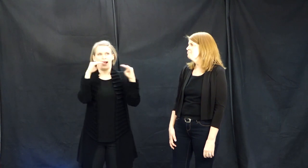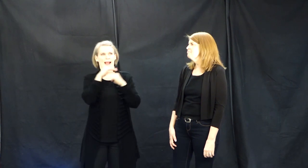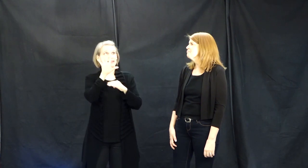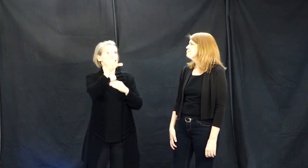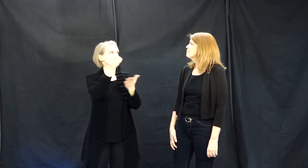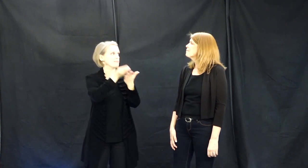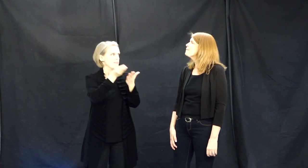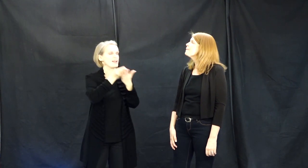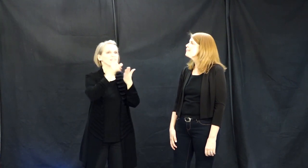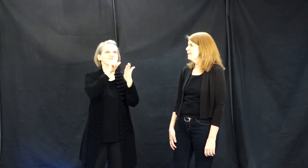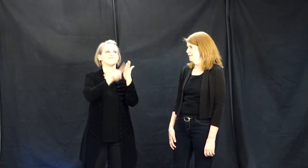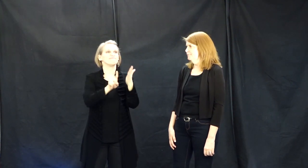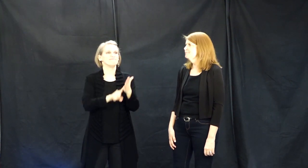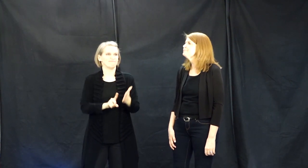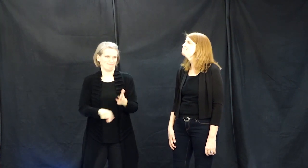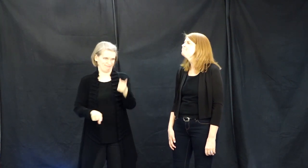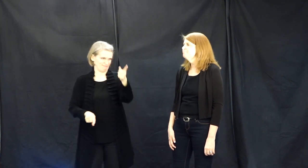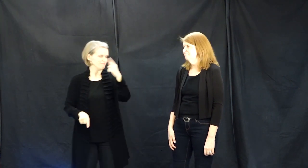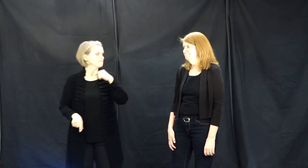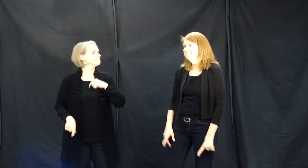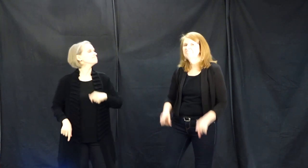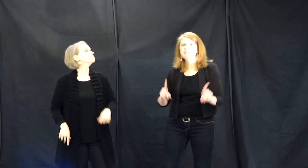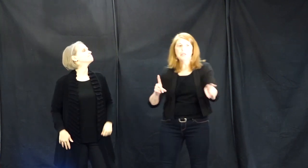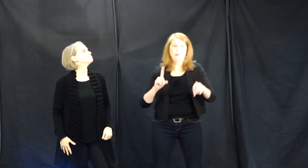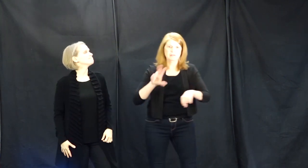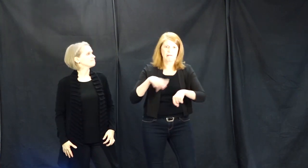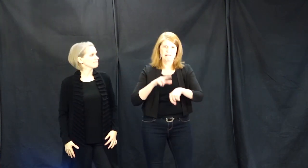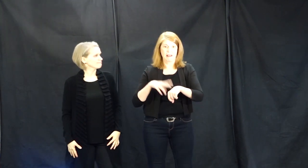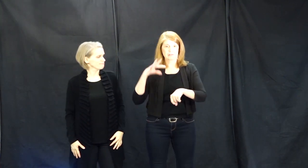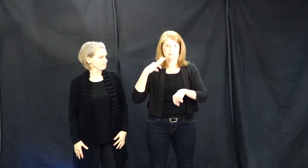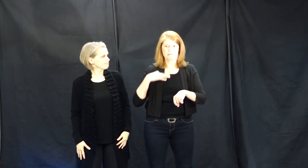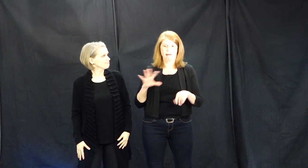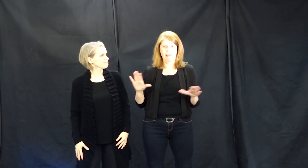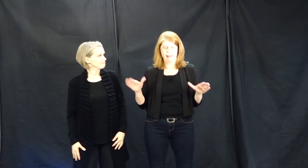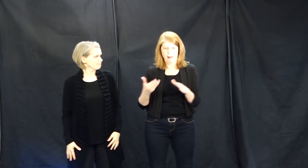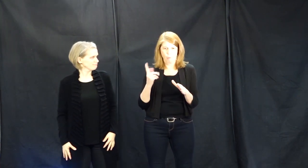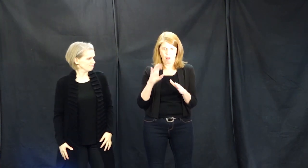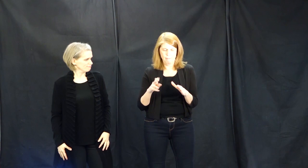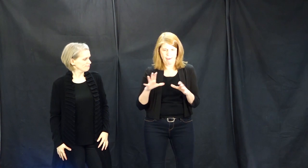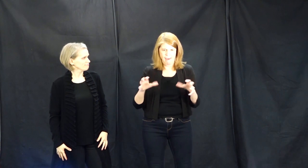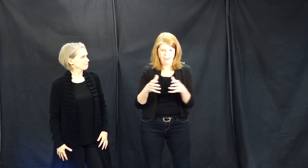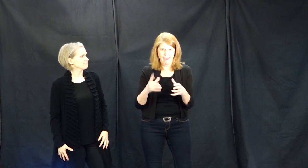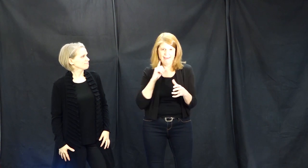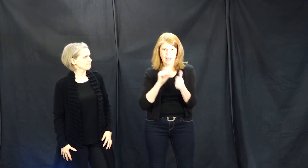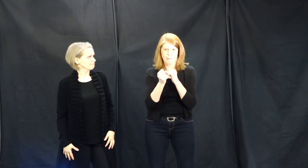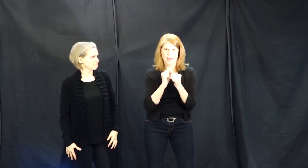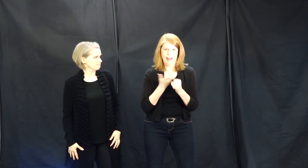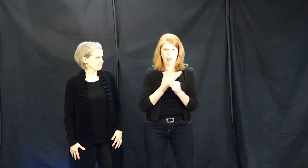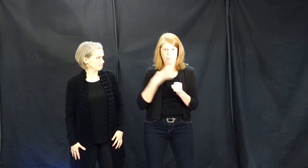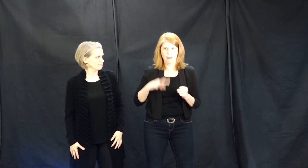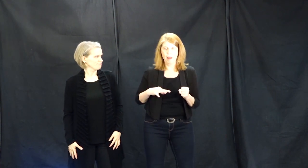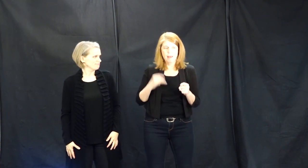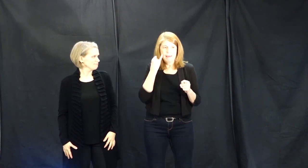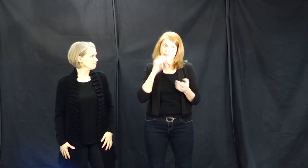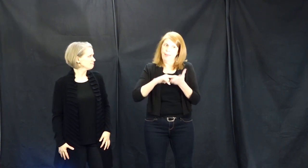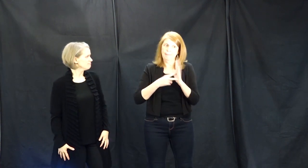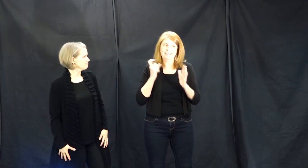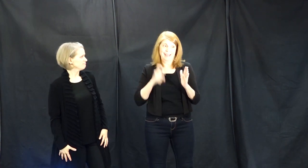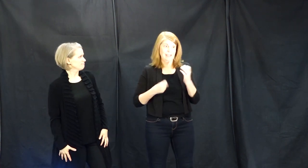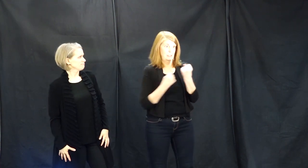of his enterprise. Centralizing national credit and making American credit competitive. If we don't stop it, we aid and abet it. I have to resign. Somebody has